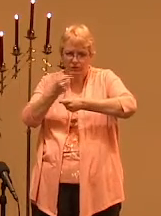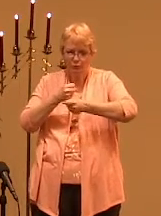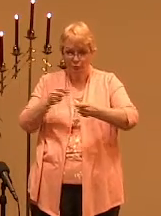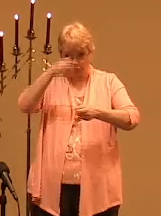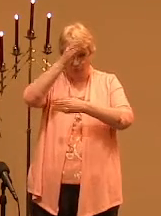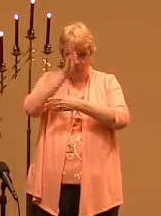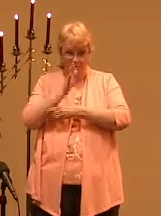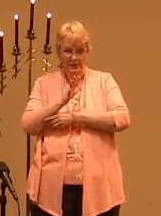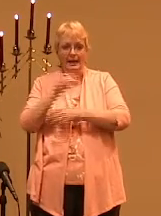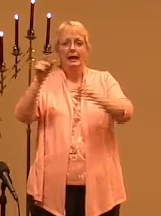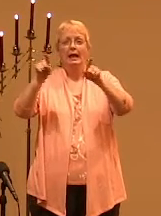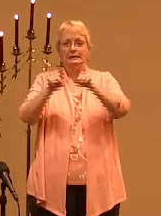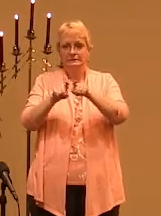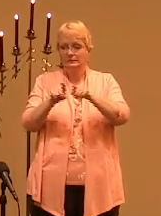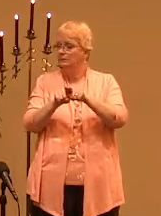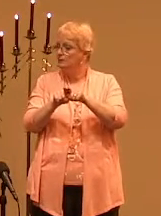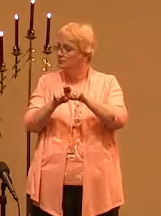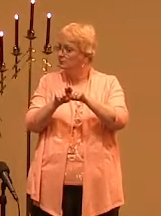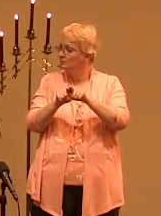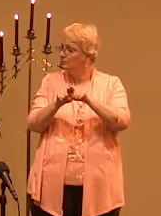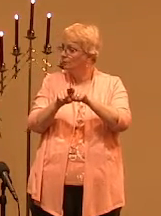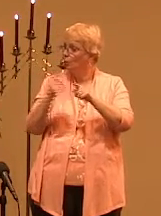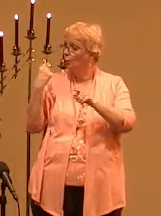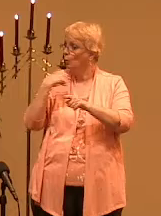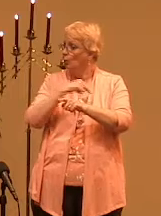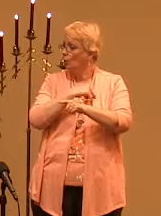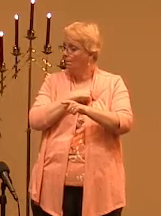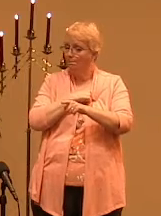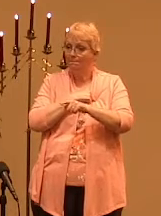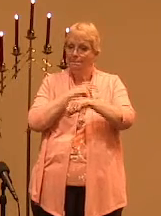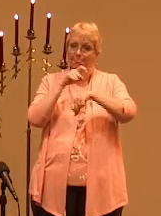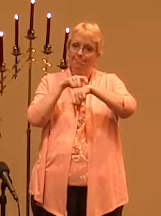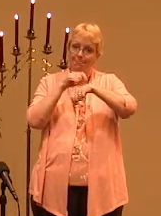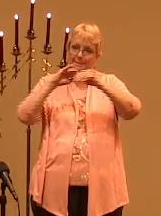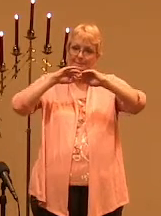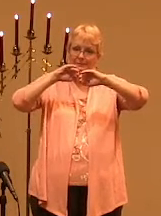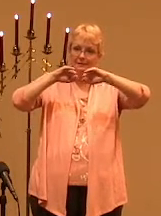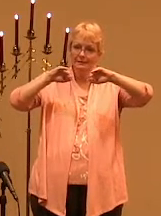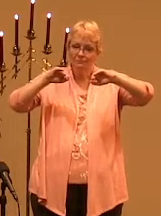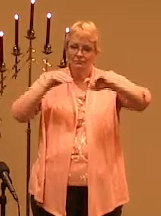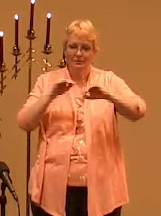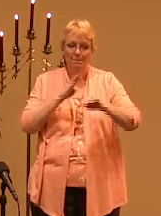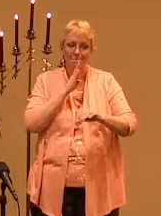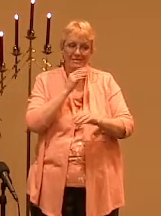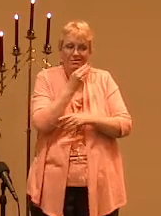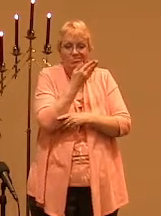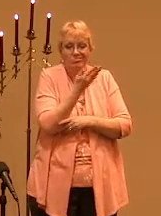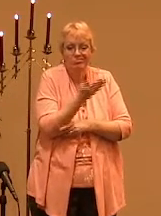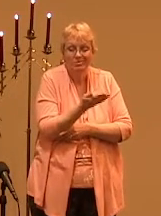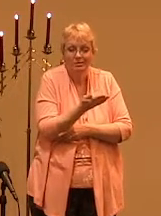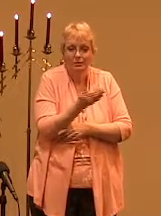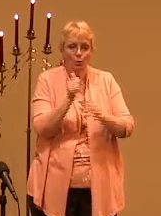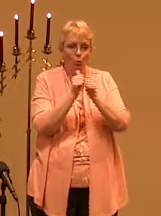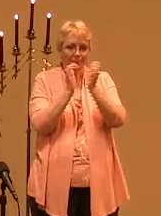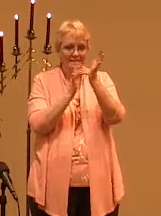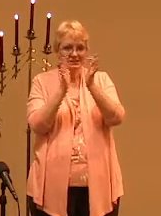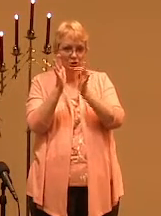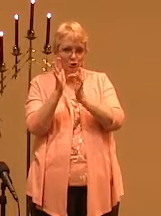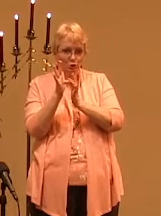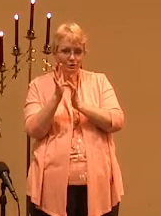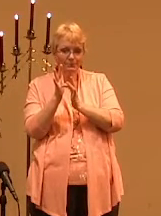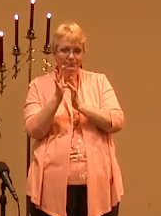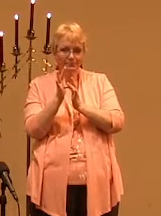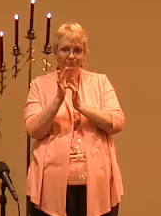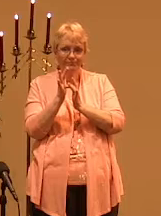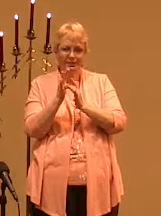God. And in doing that, we're going to have time set apart for them to just be with Jesus and